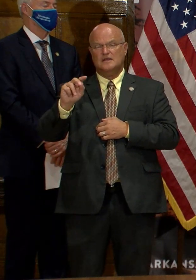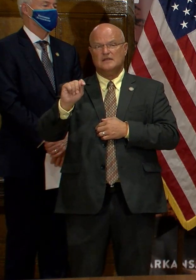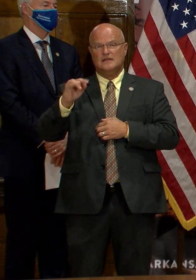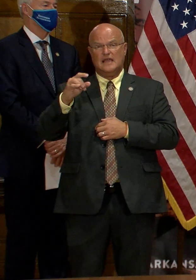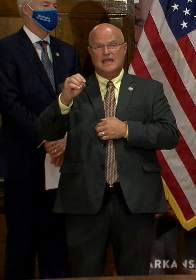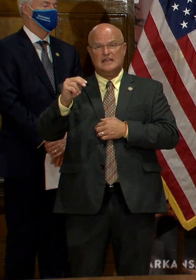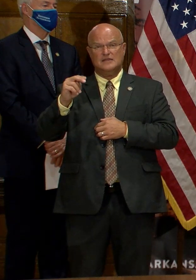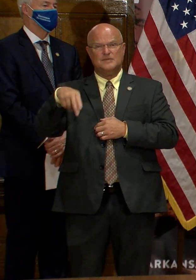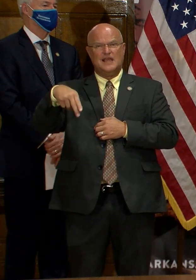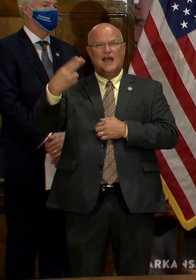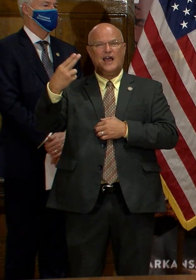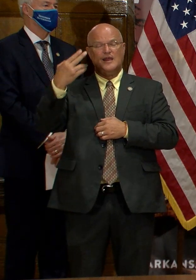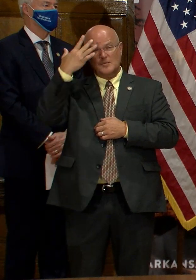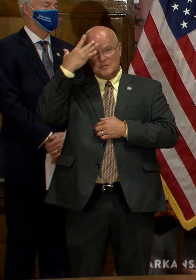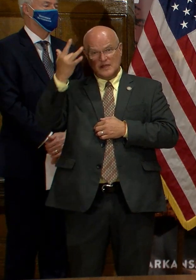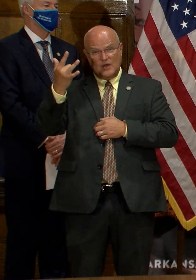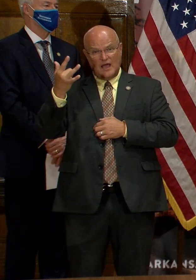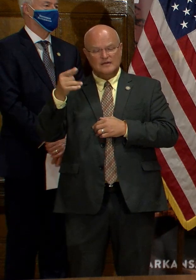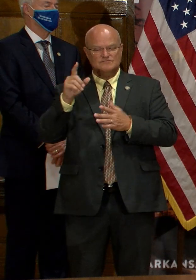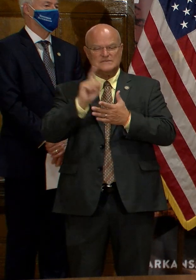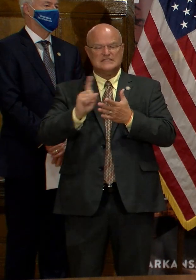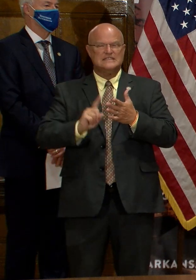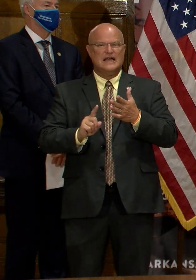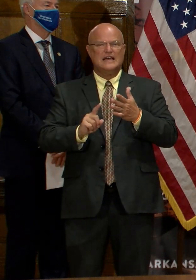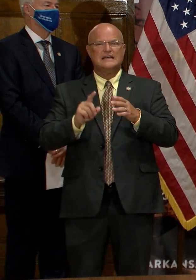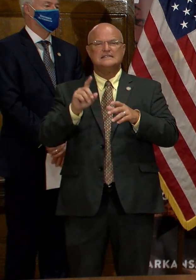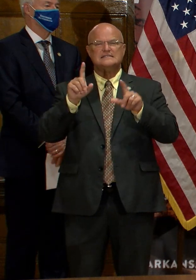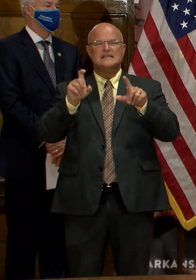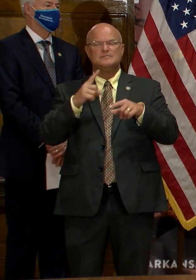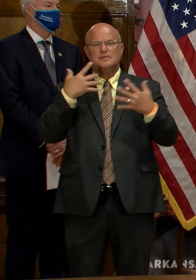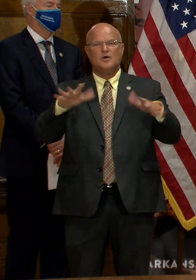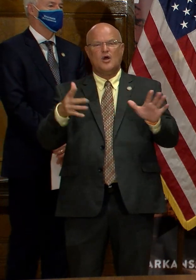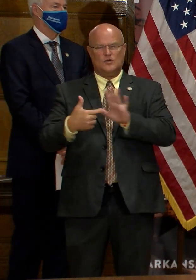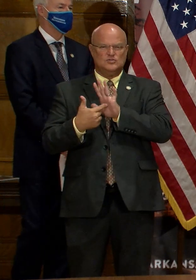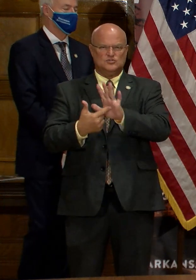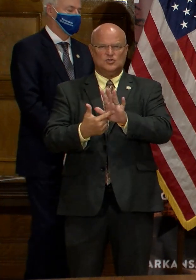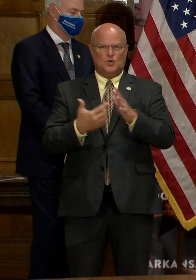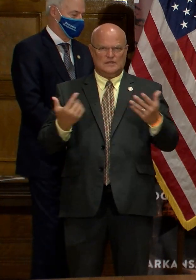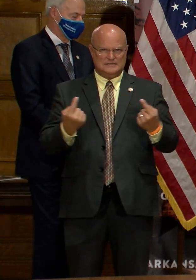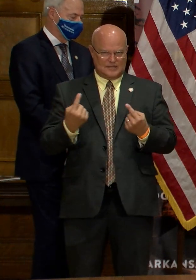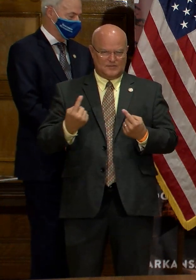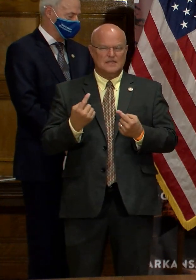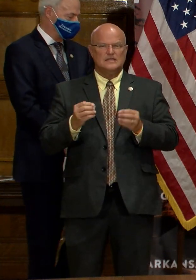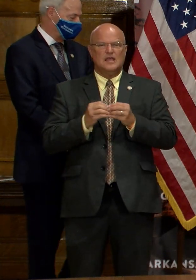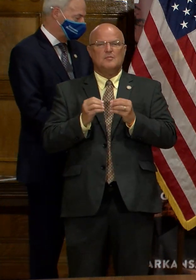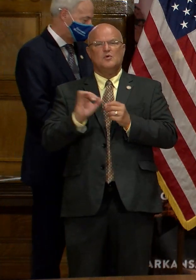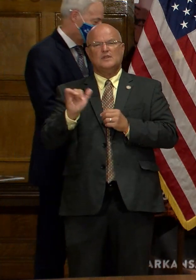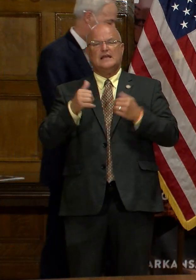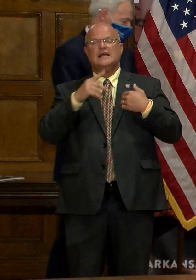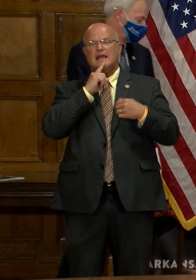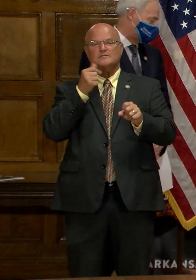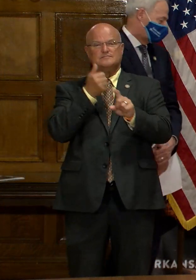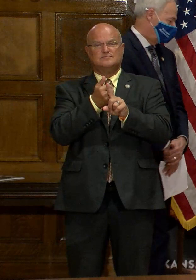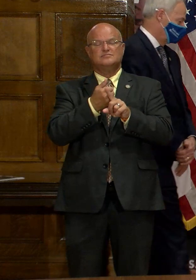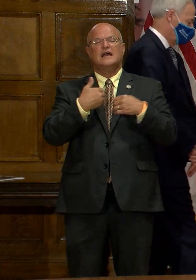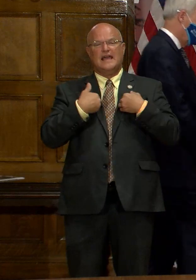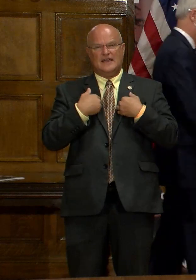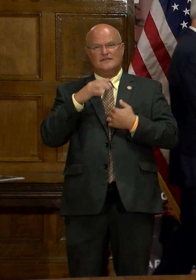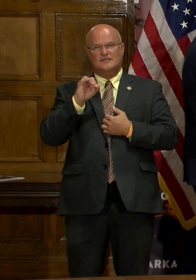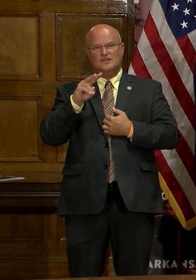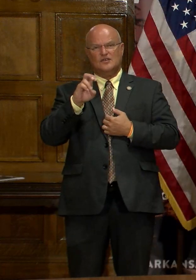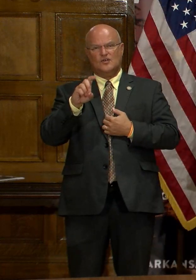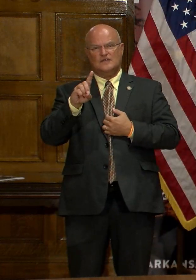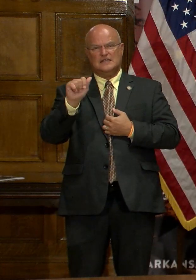be higher because they're designed to test people who already have symptoms and therefore more likely to actually have COVID-19.